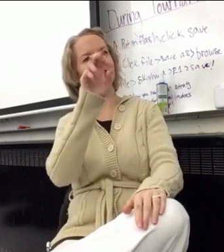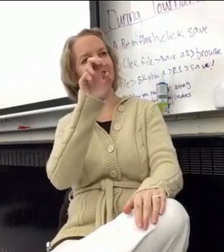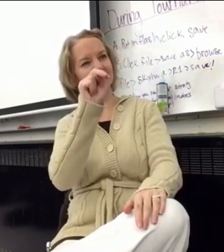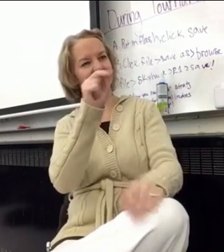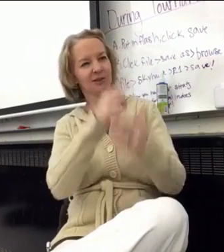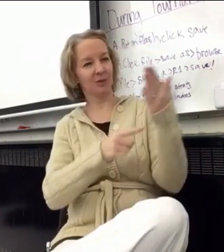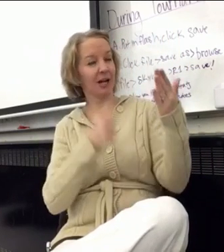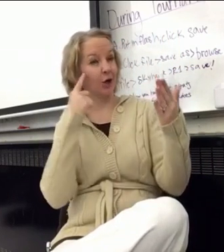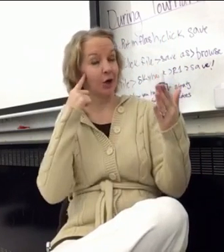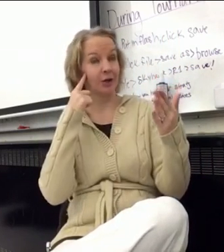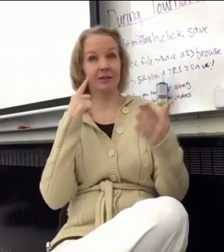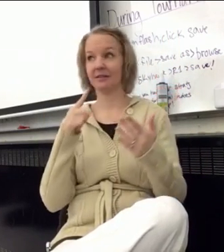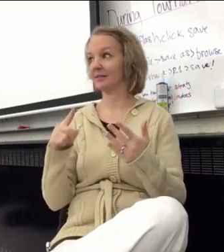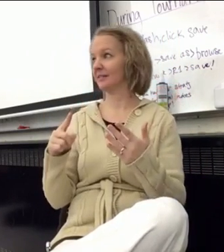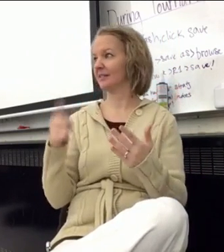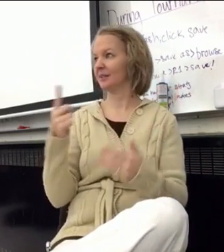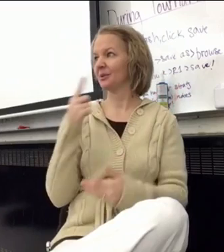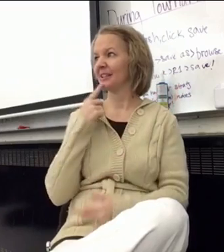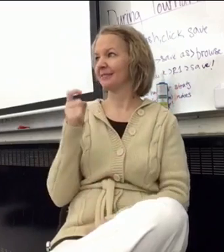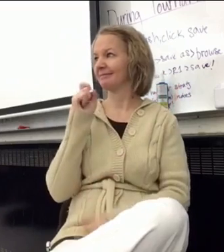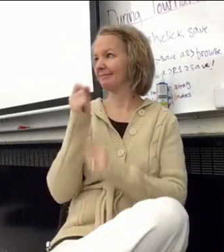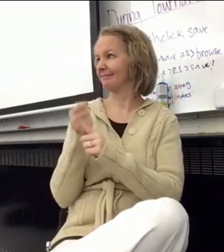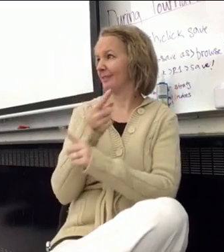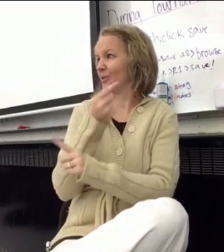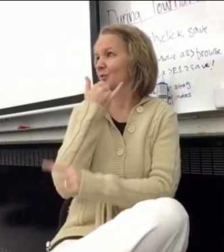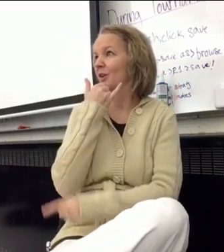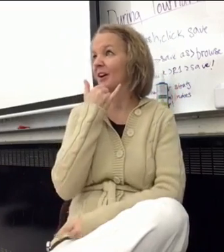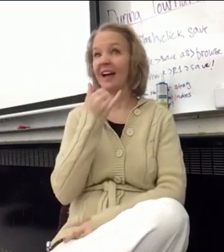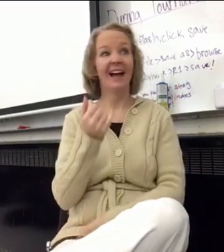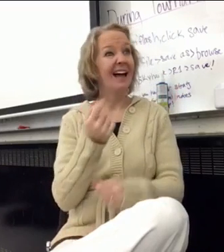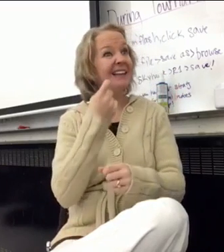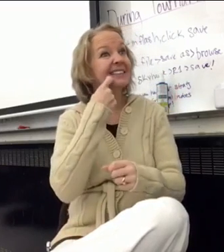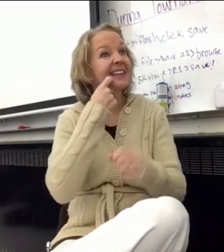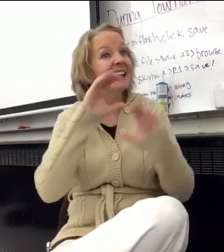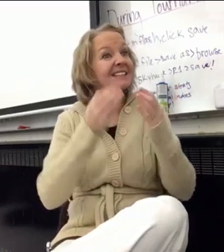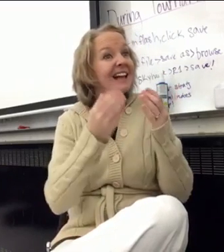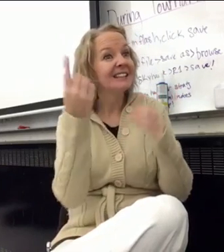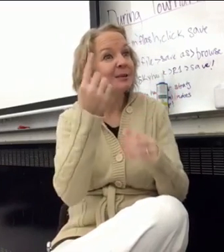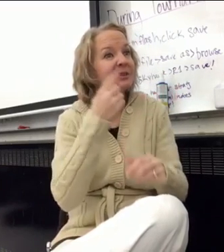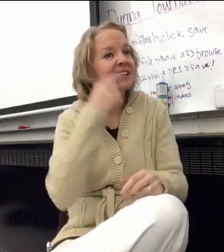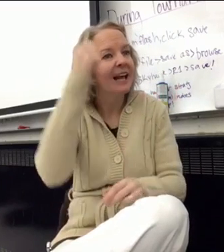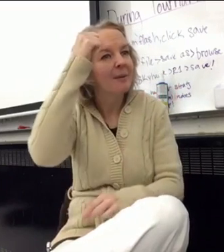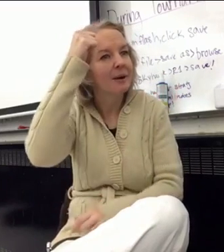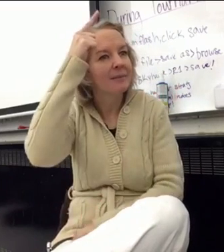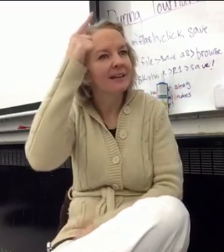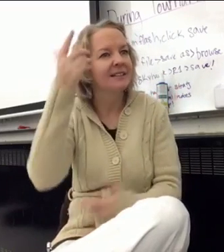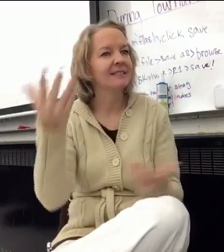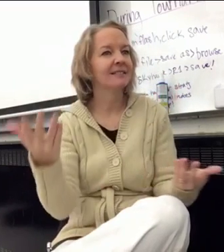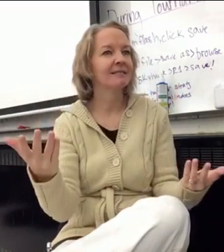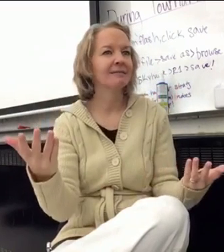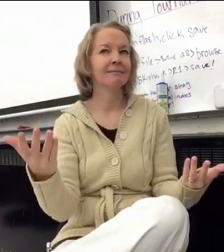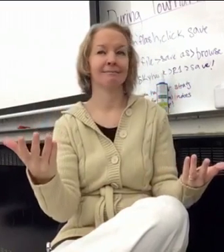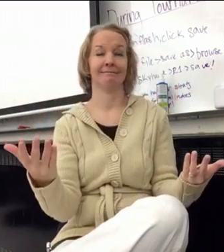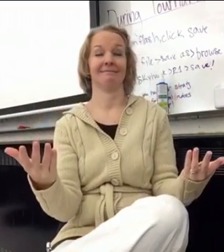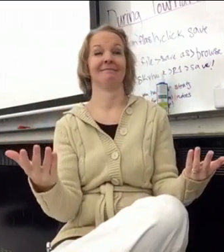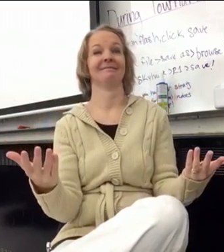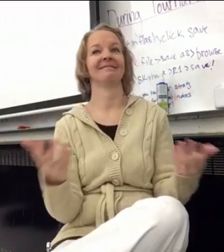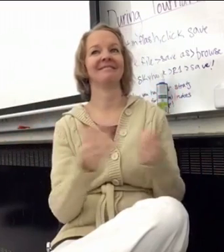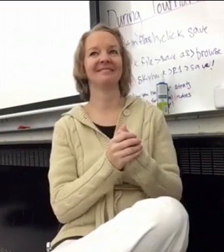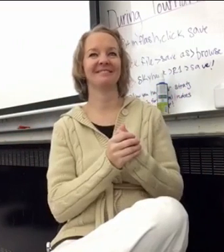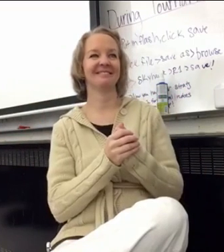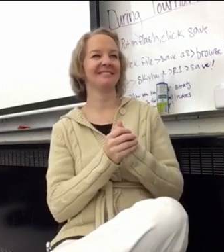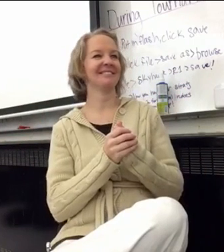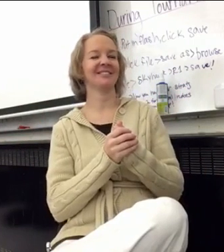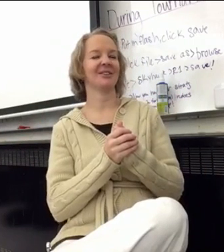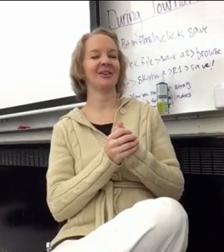Okay, somebody obviously says something super wrong. If it helps, somebody last class said Abraham Lincoln. So, could be better.